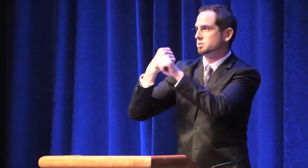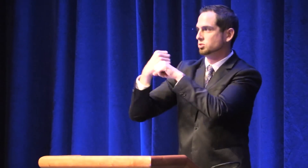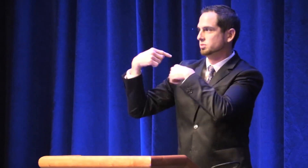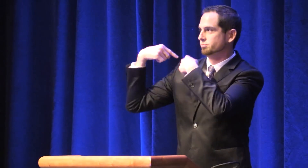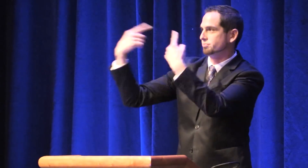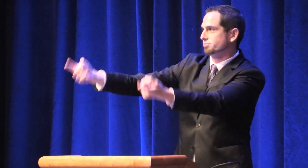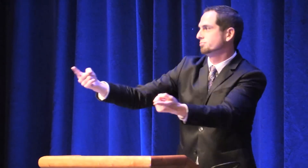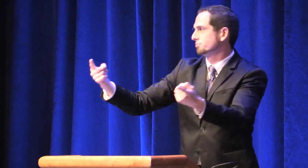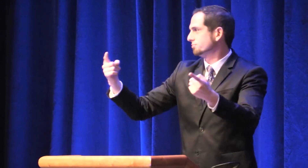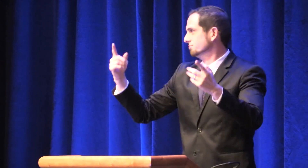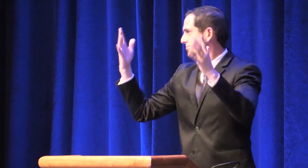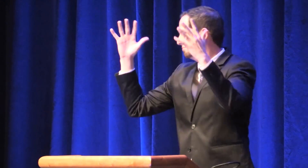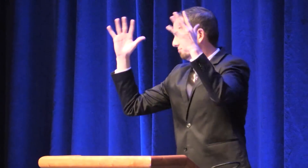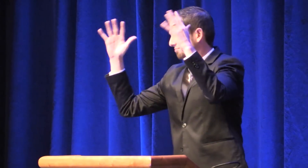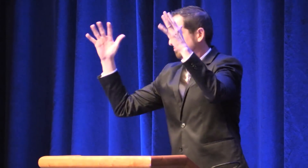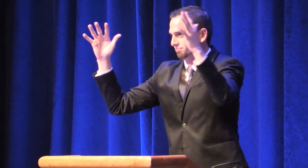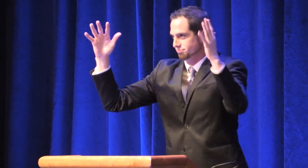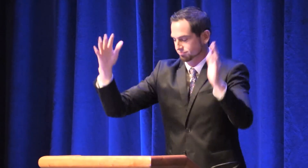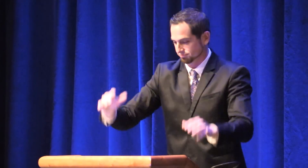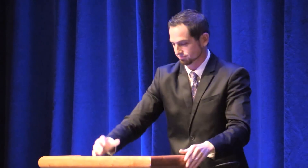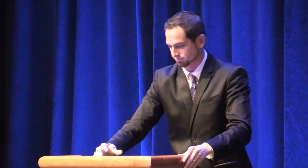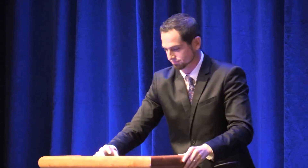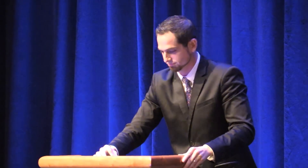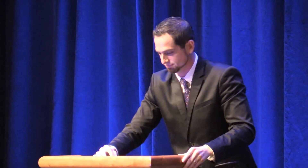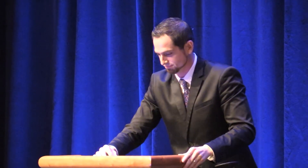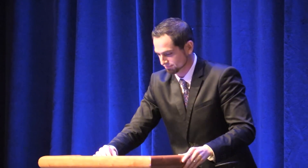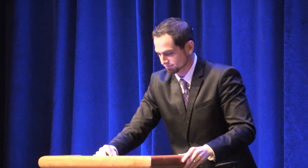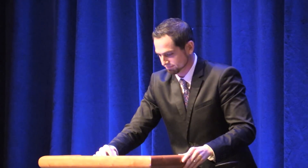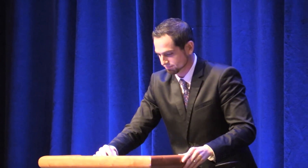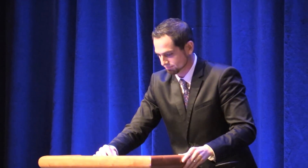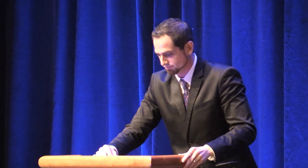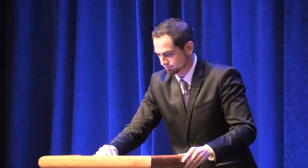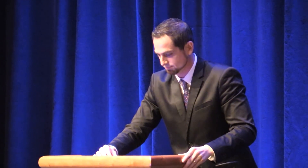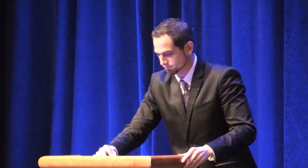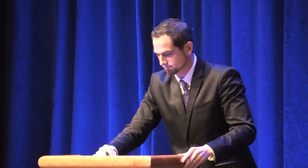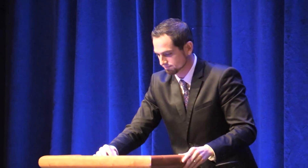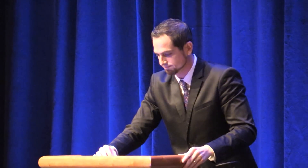everything you've done for the deaf community throughout the years.